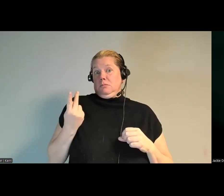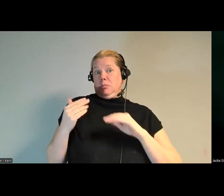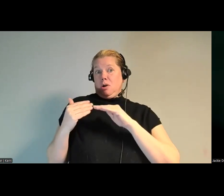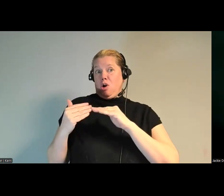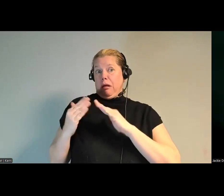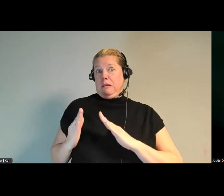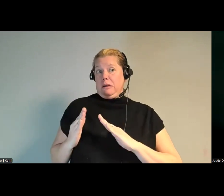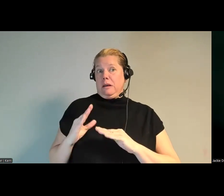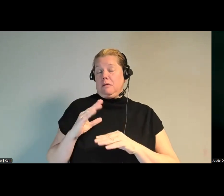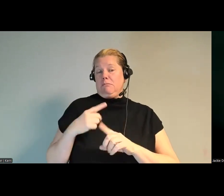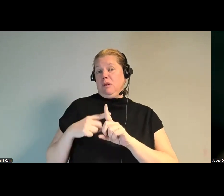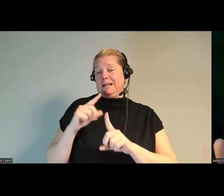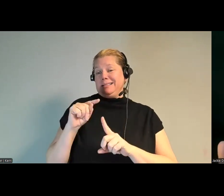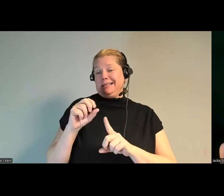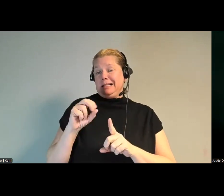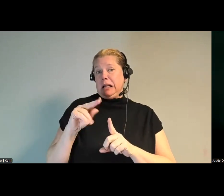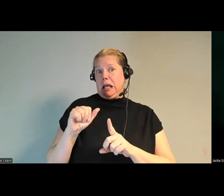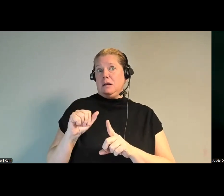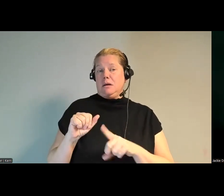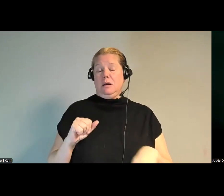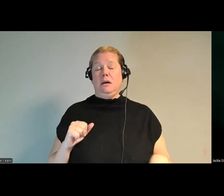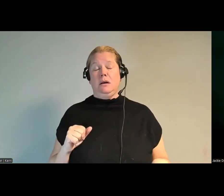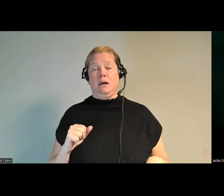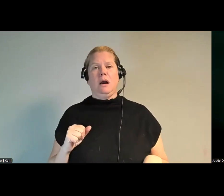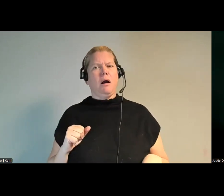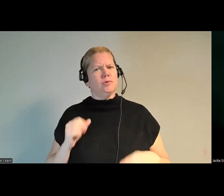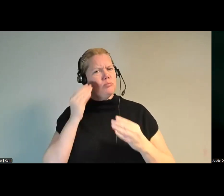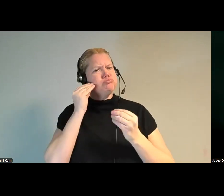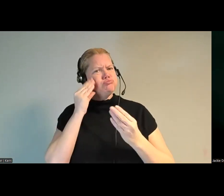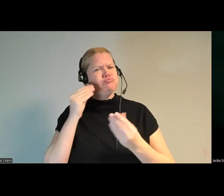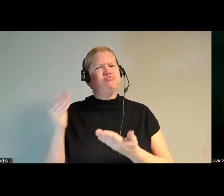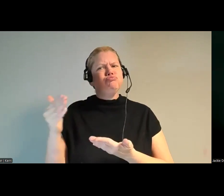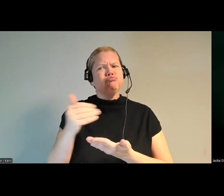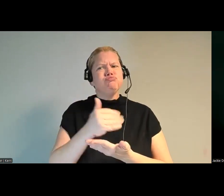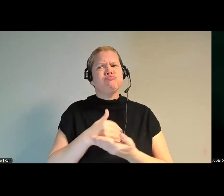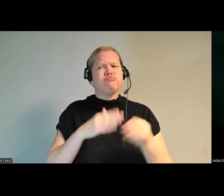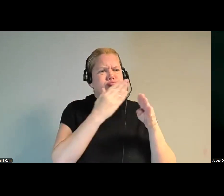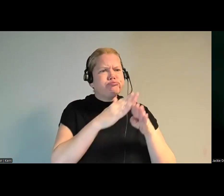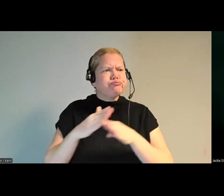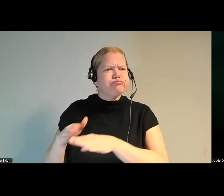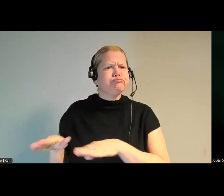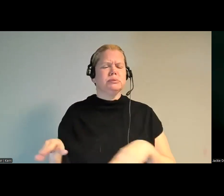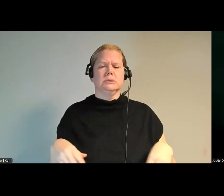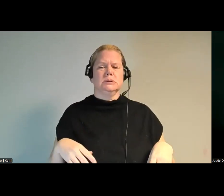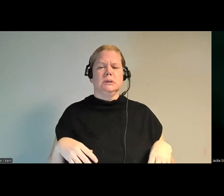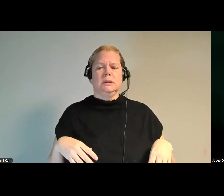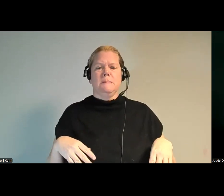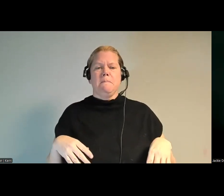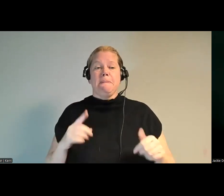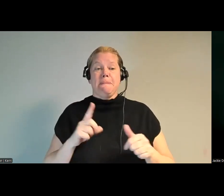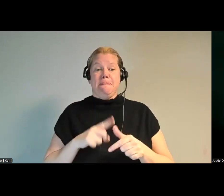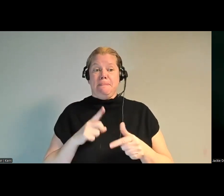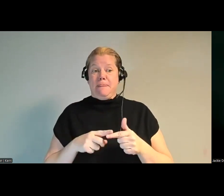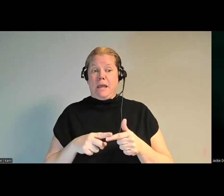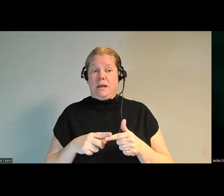Tanea. Today, when we had gotten some information charts and breaking that down into chunks, as we called it, and then we